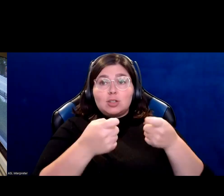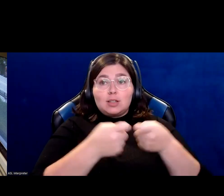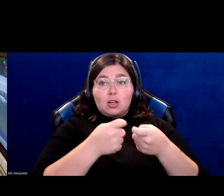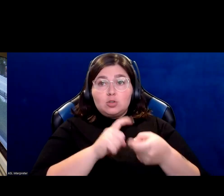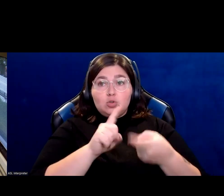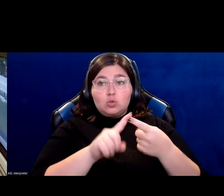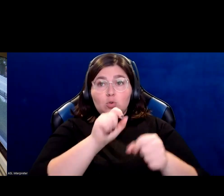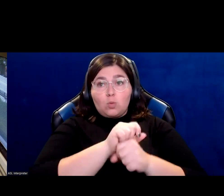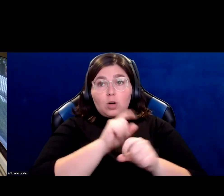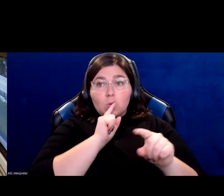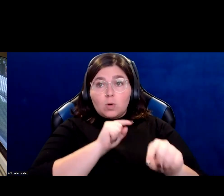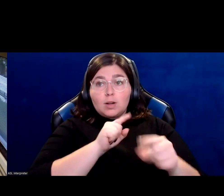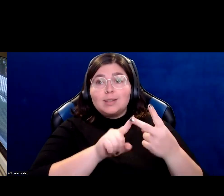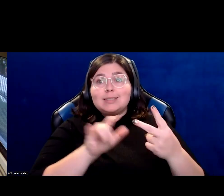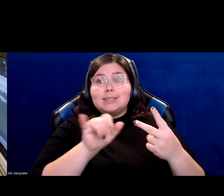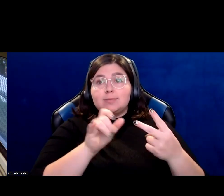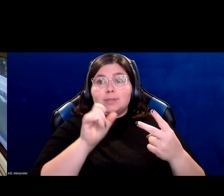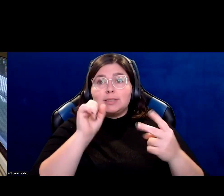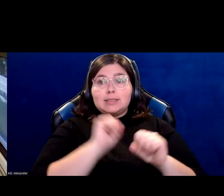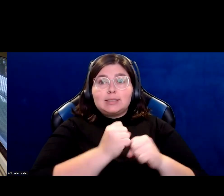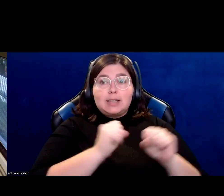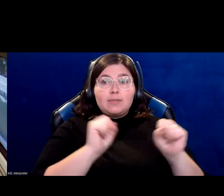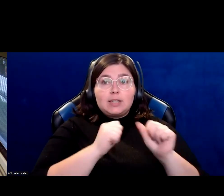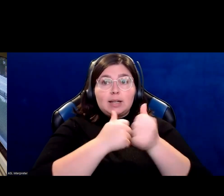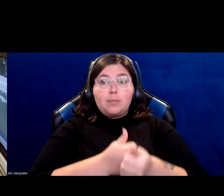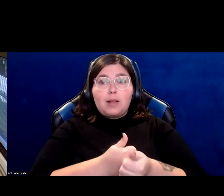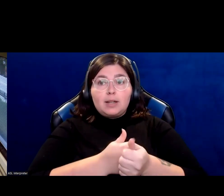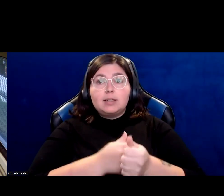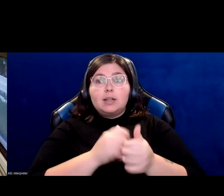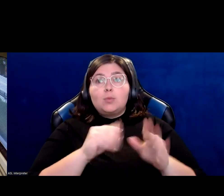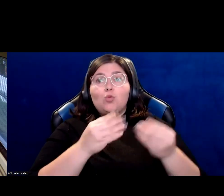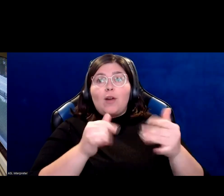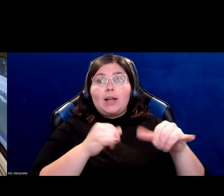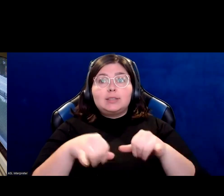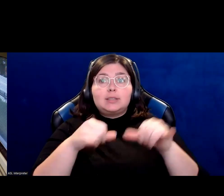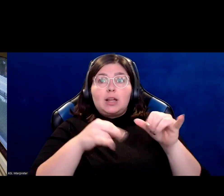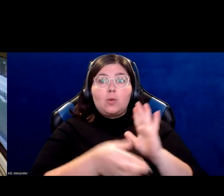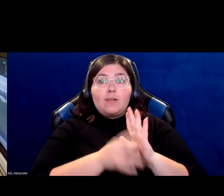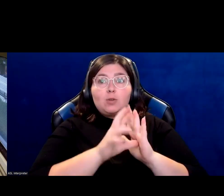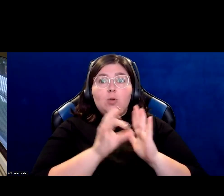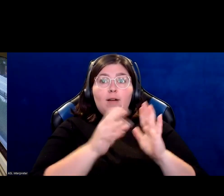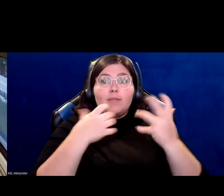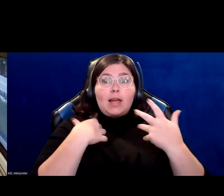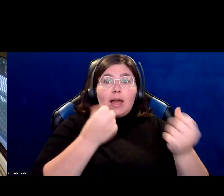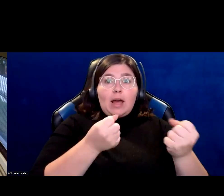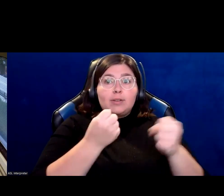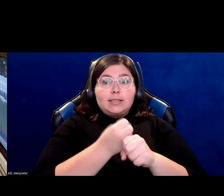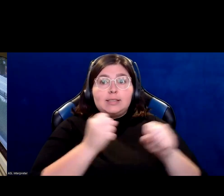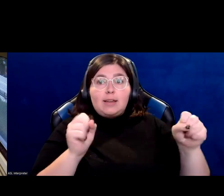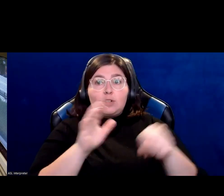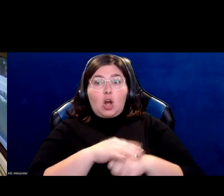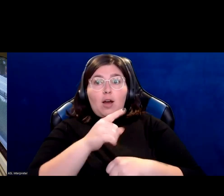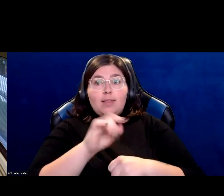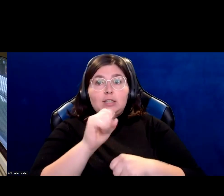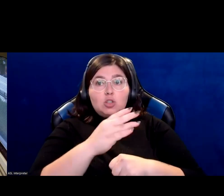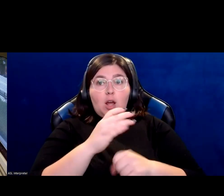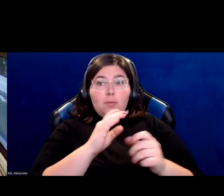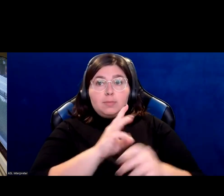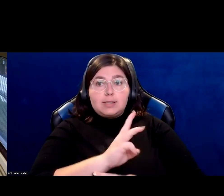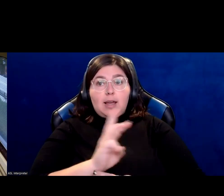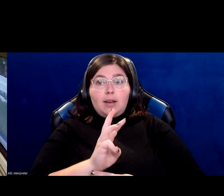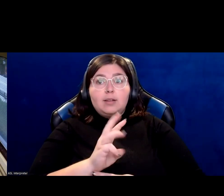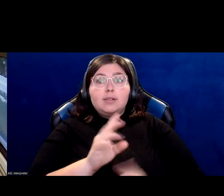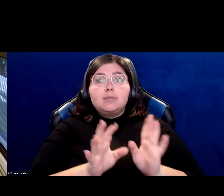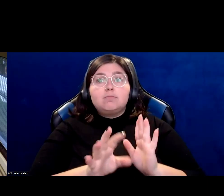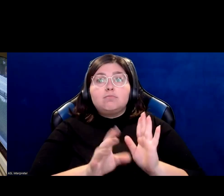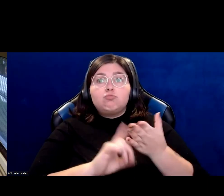and similar to that safety and compliance report provides a standardized review of health and safety factors on that job site. Findings